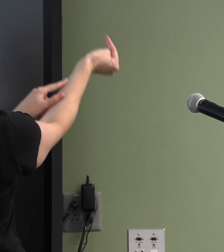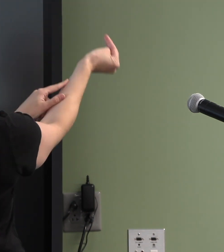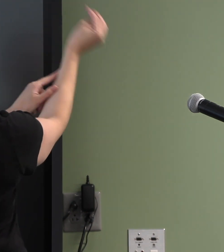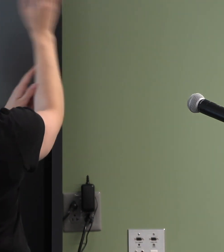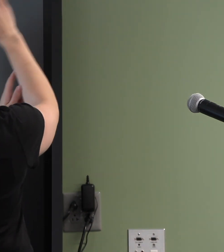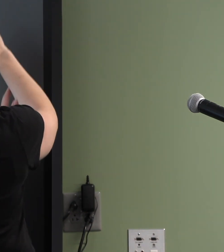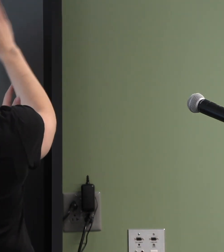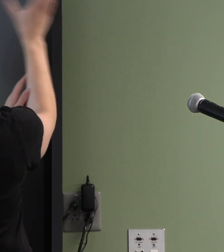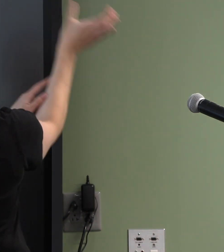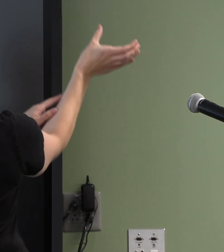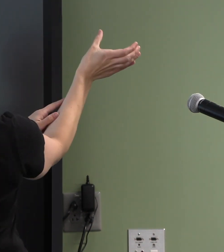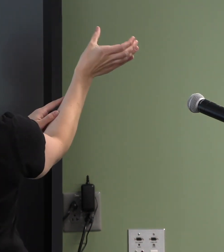Merry Christmas.